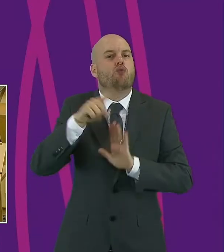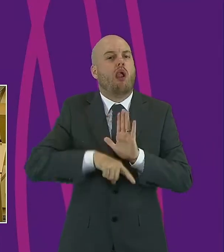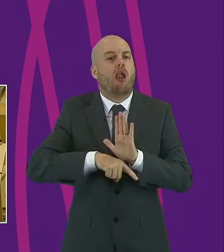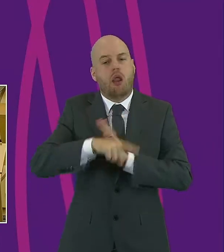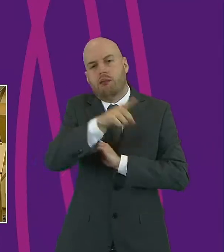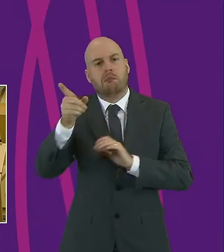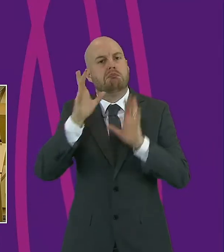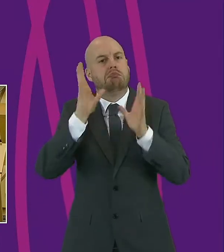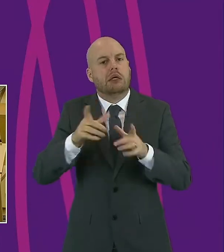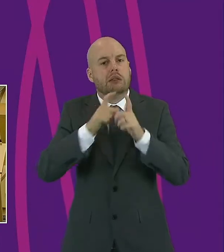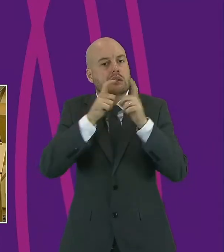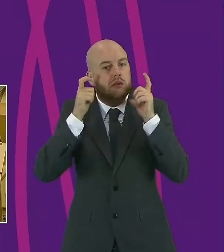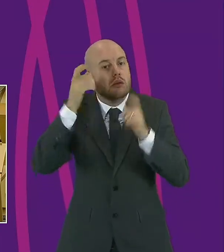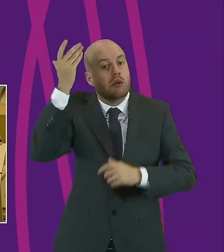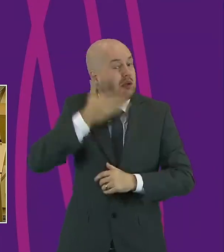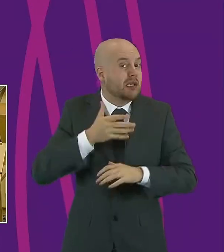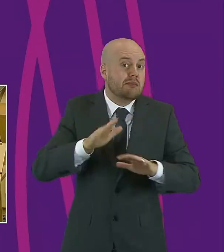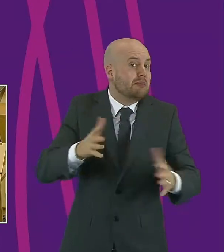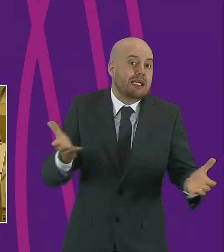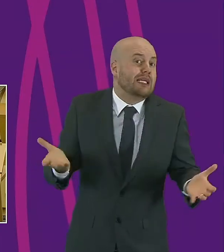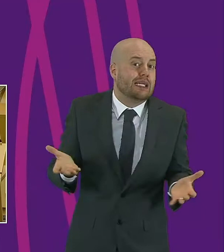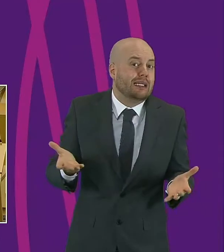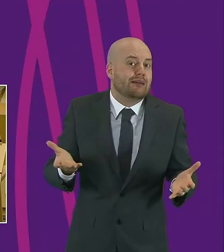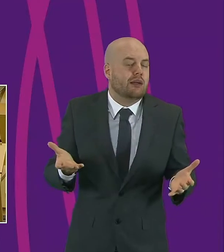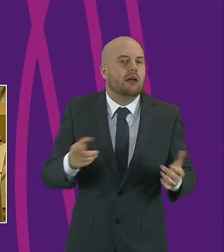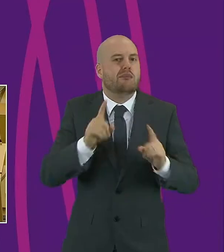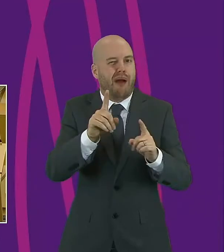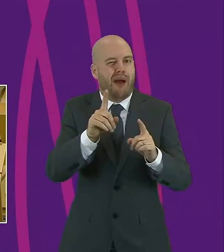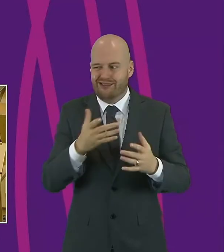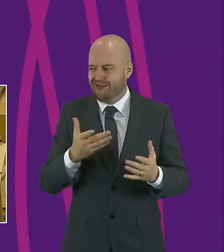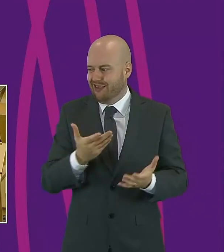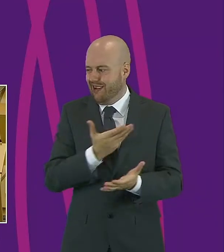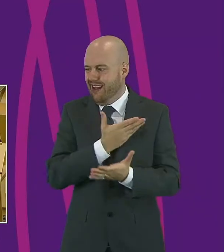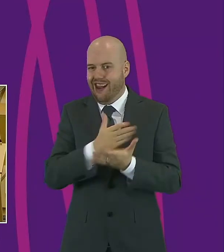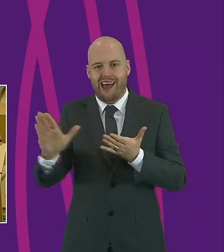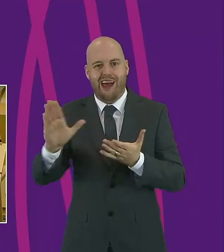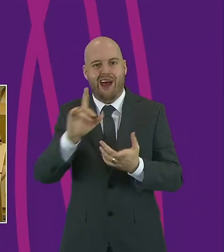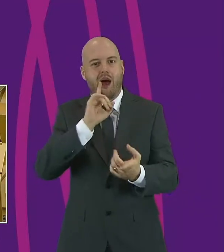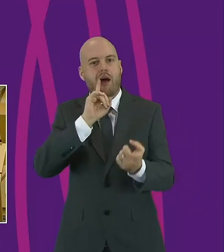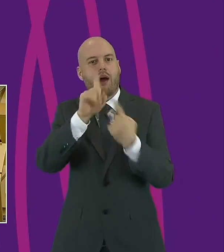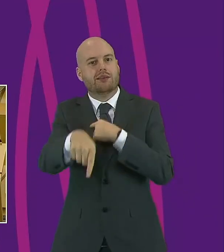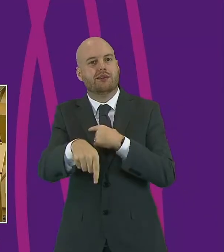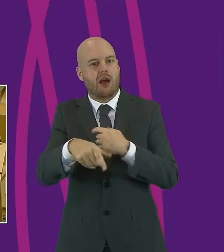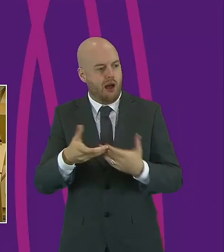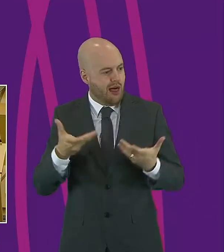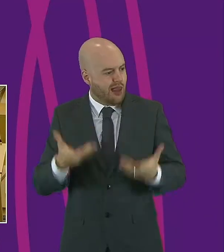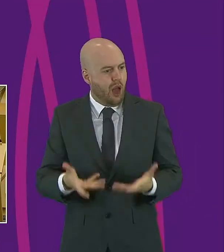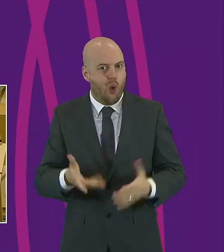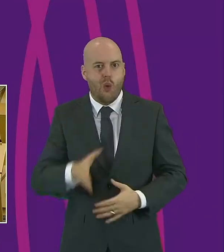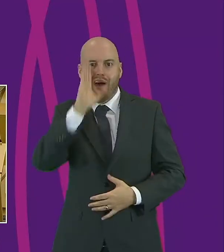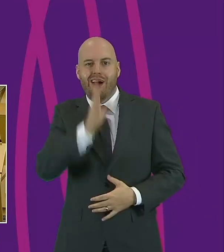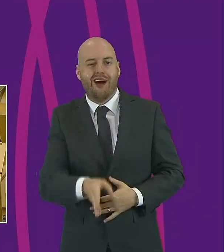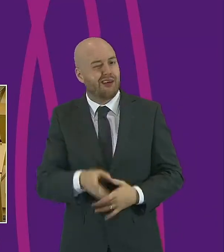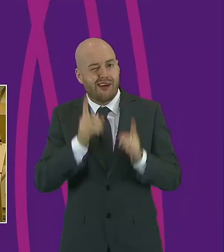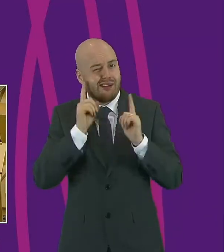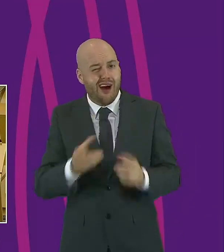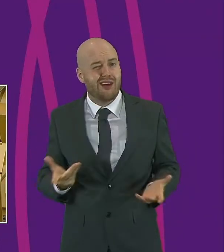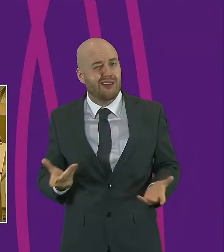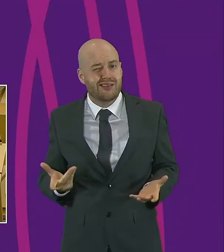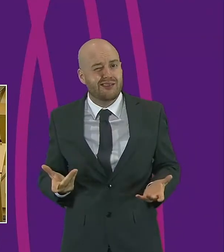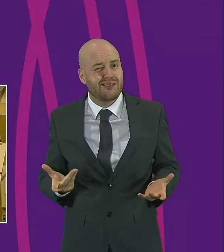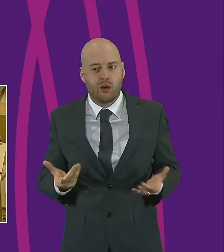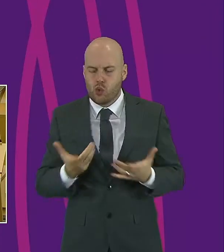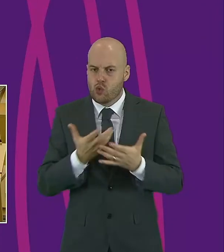of this can be fixed in stone right now. We're trying to navigate a really difficult, uncertain and unpredictable